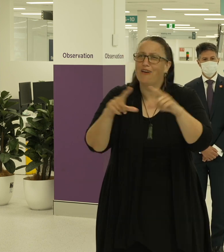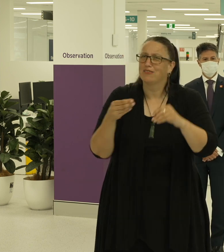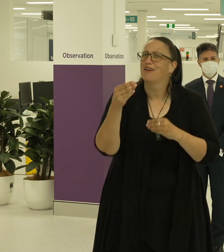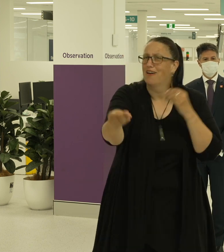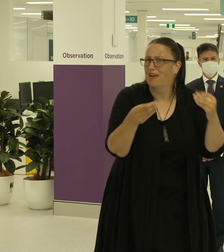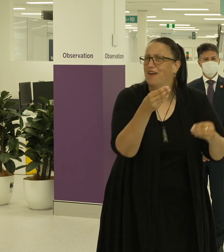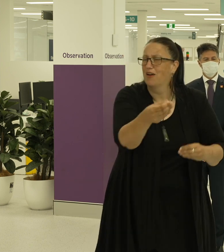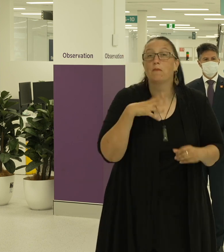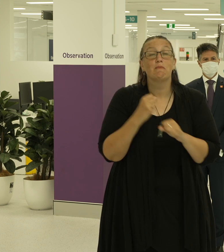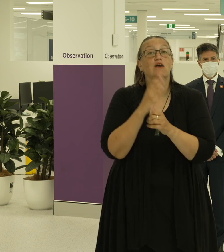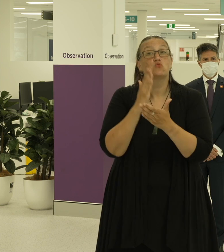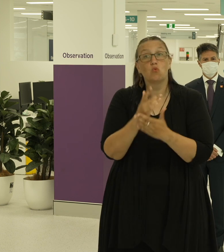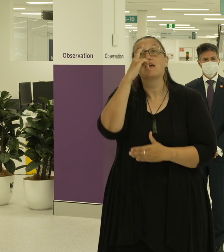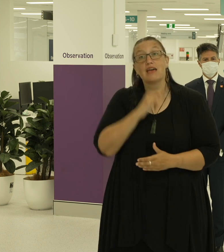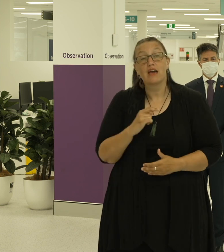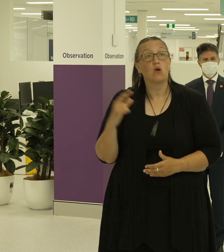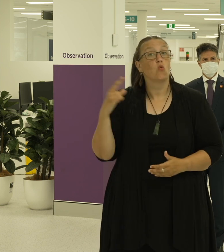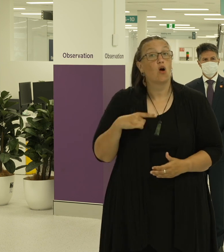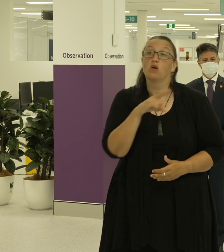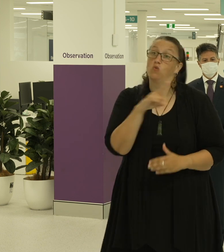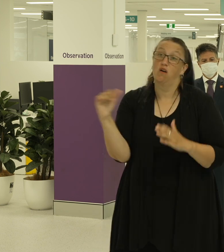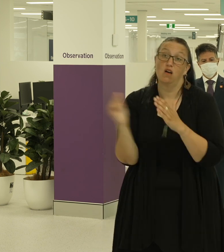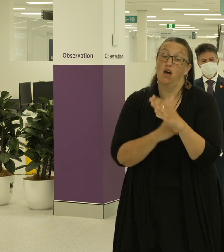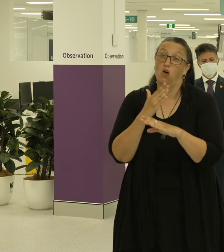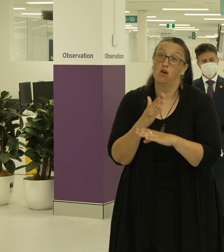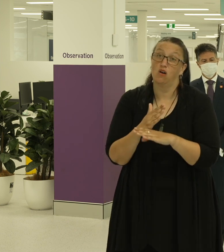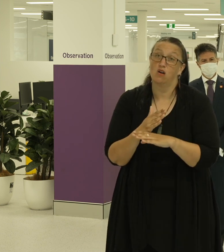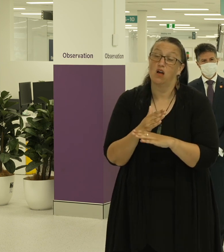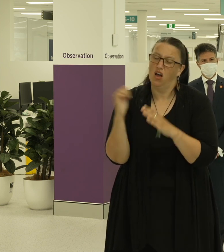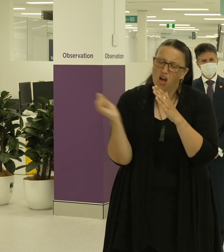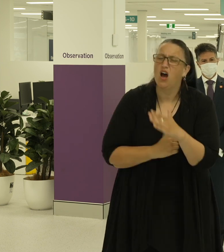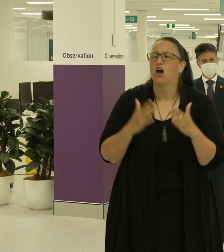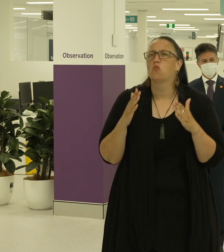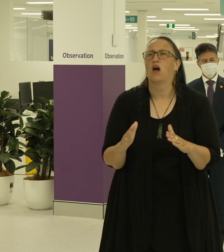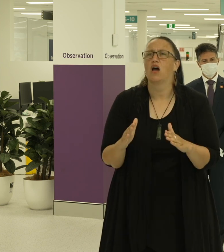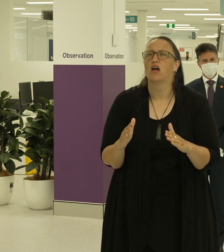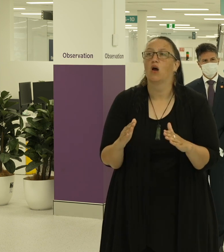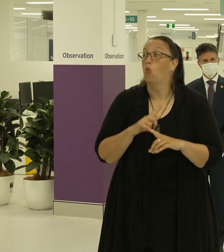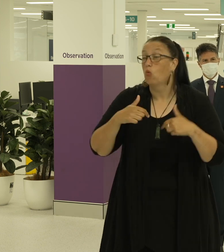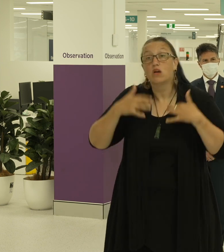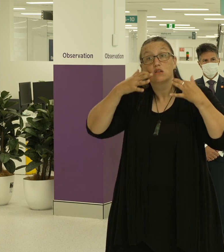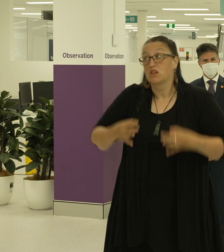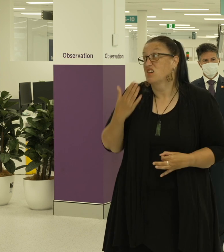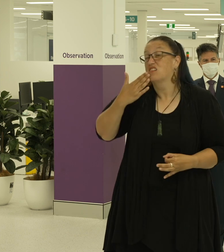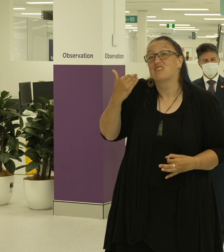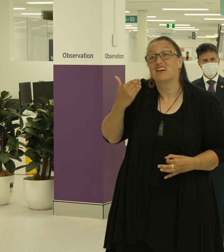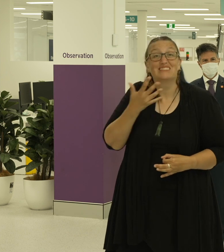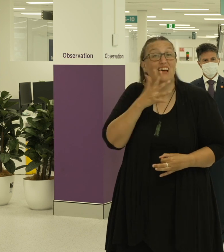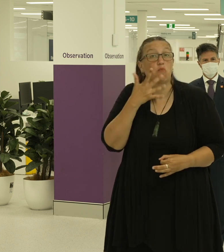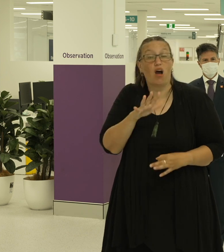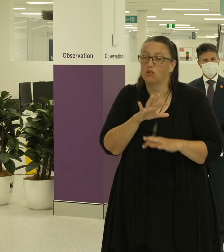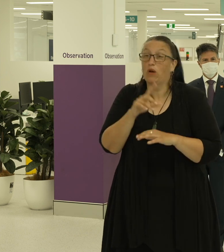And we can do it as well because we took the hard road, but the right road, to not go into lockdown, to get our kids back in the